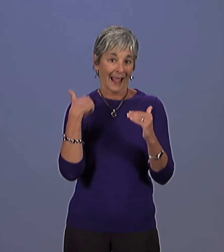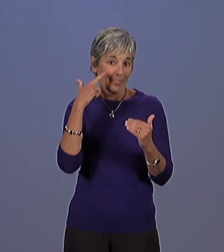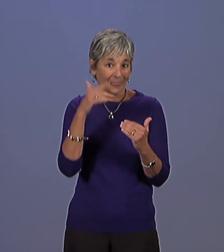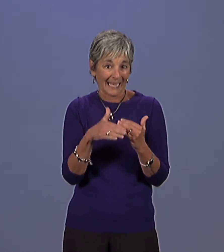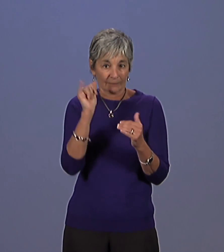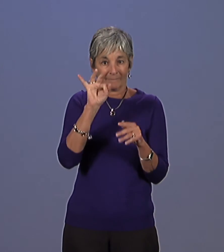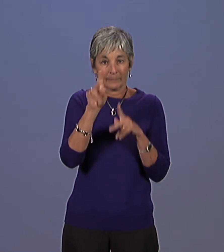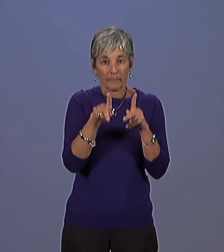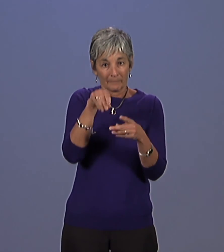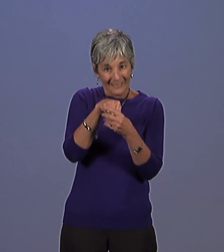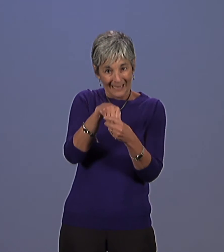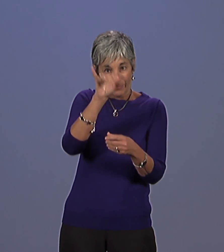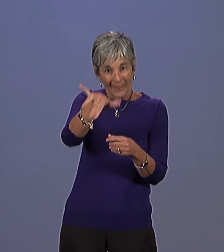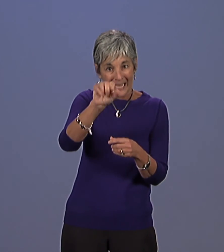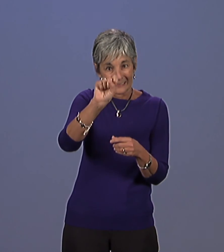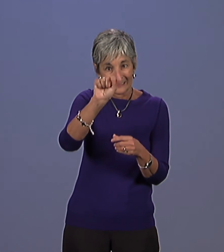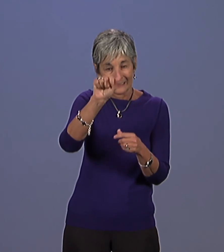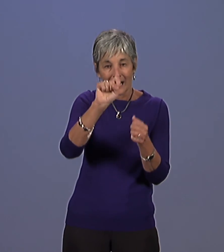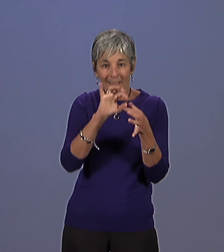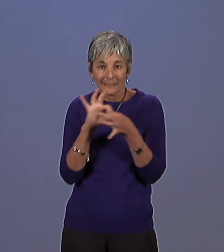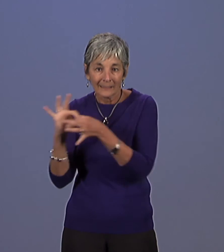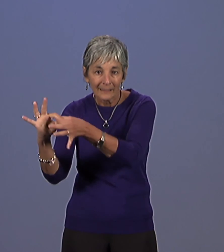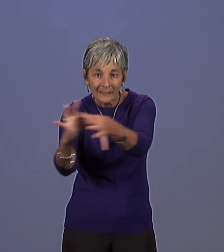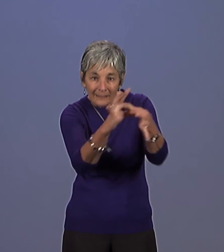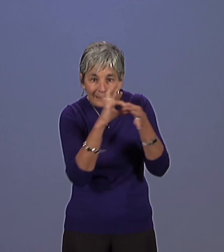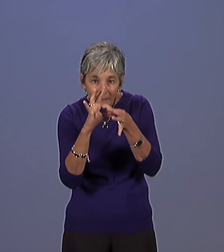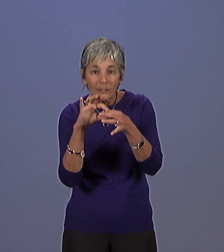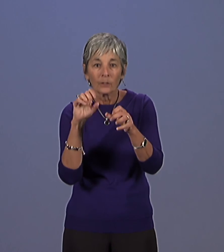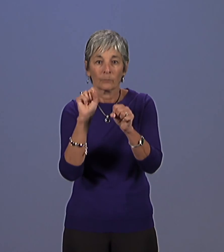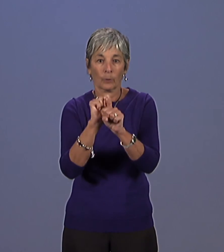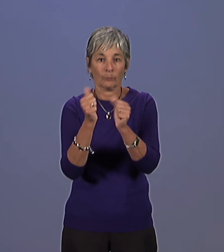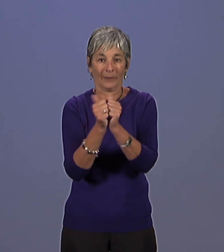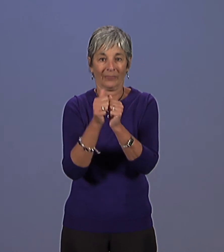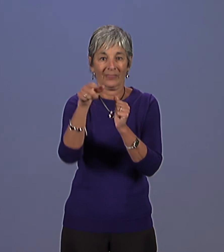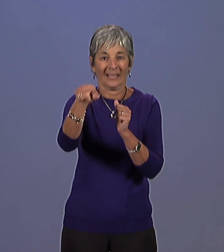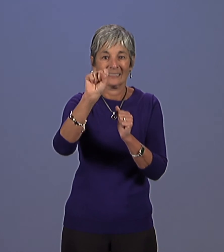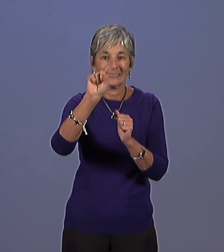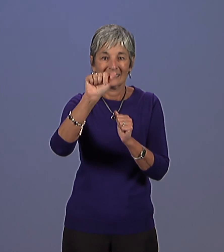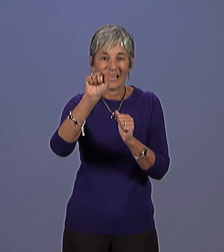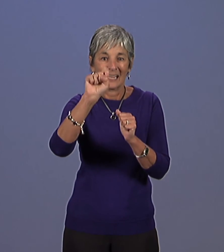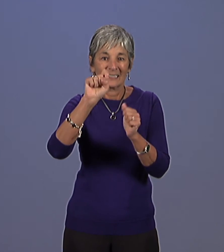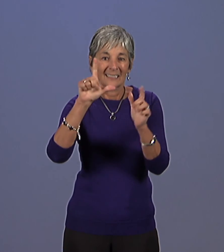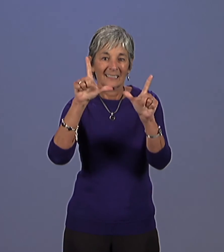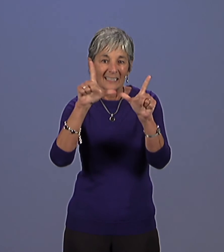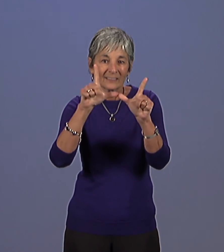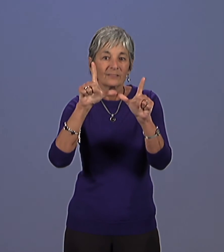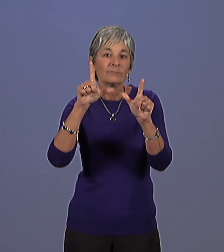But I think at the state level it can be easier for people in the state to work together to include ASL training for audiology licensure.